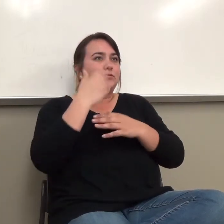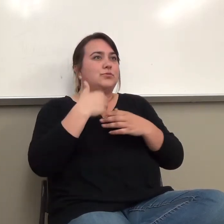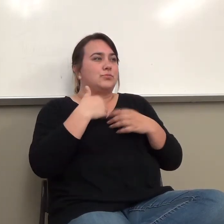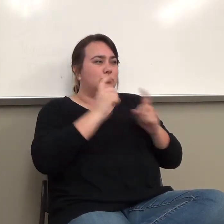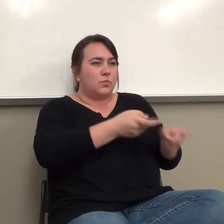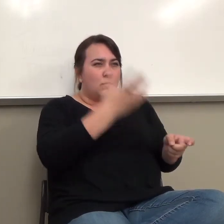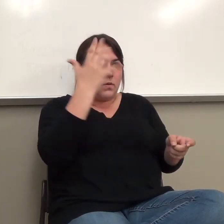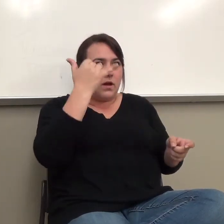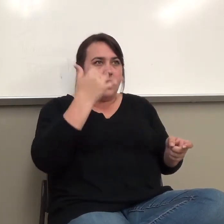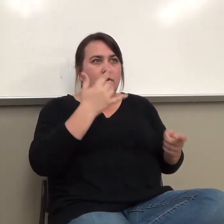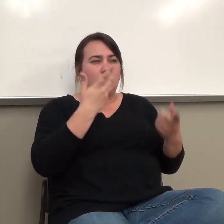a narrative of